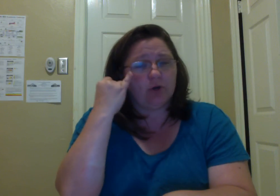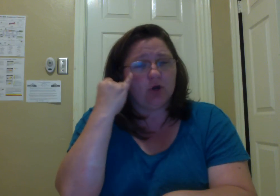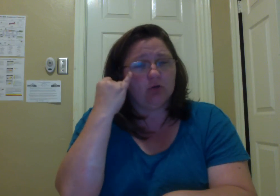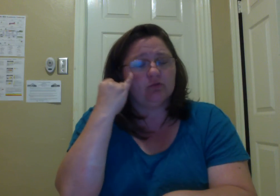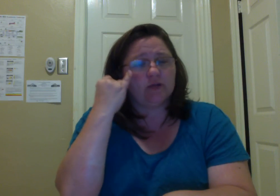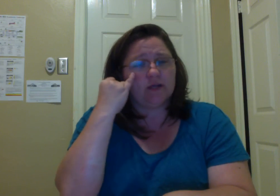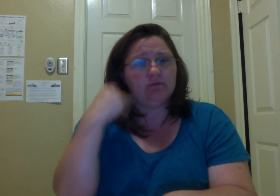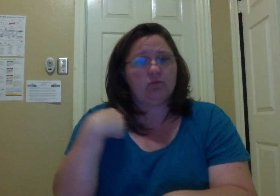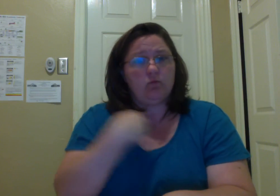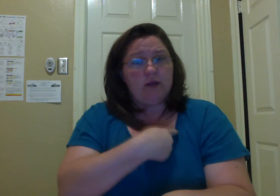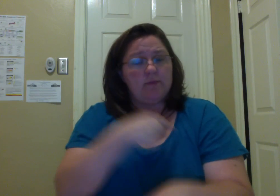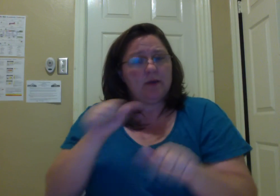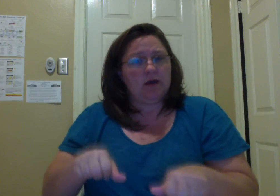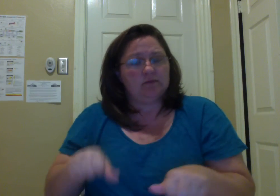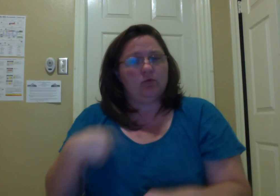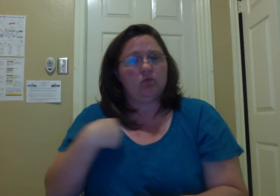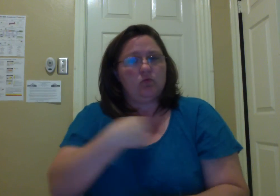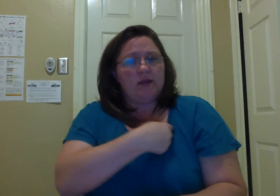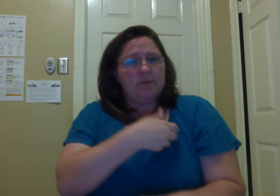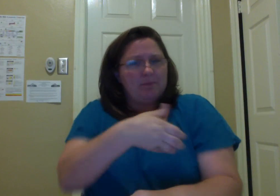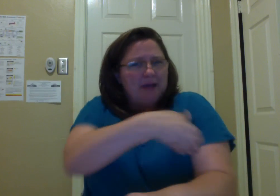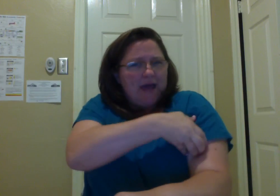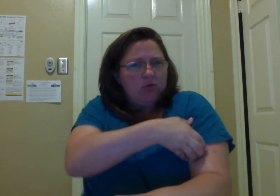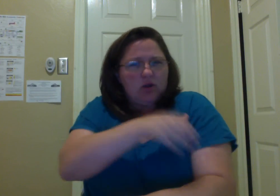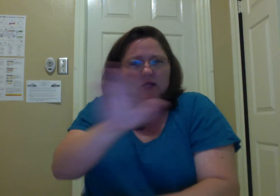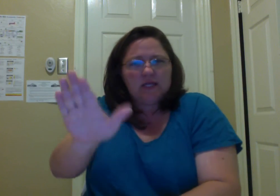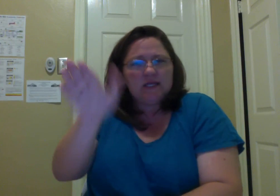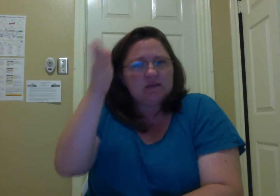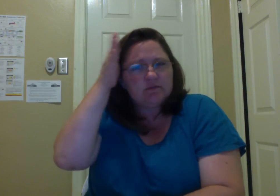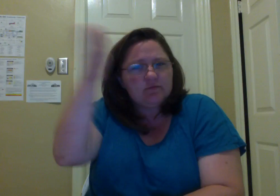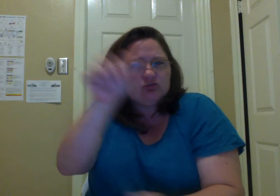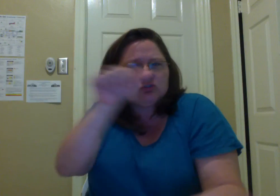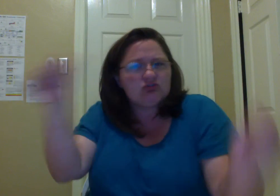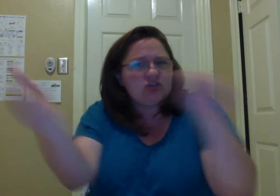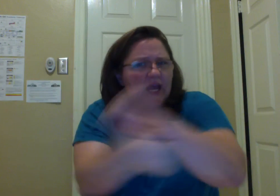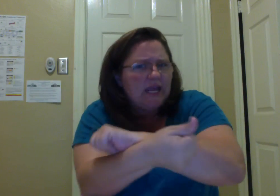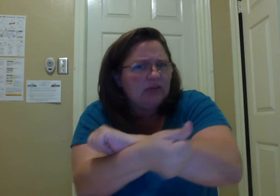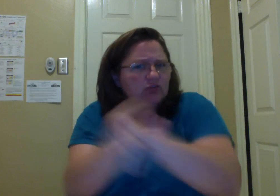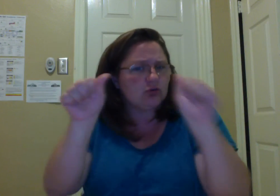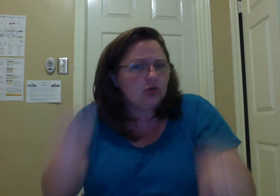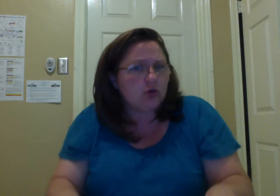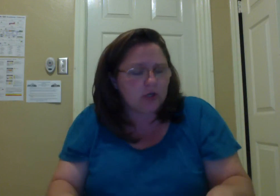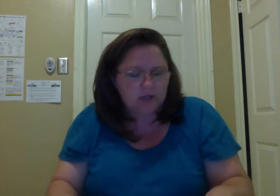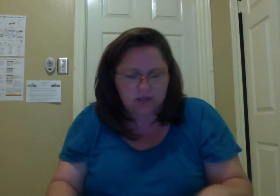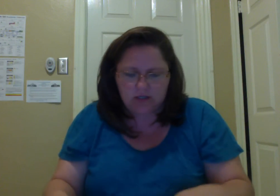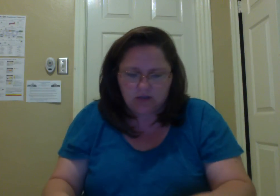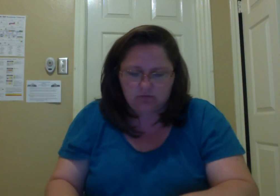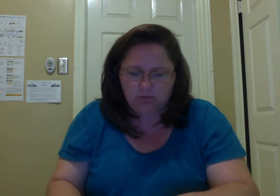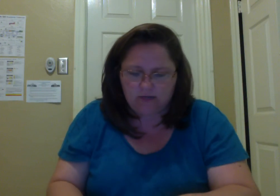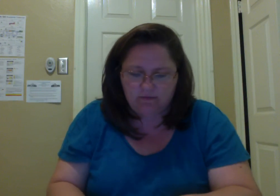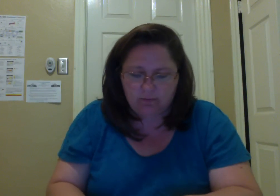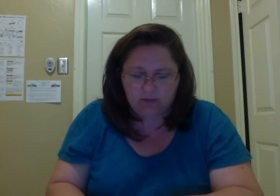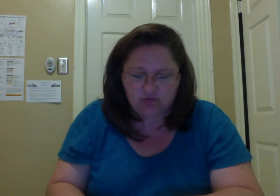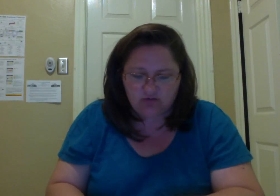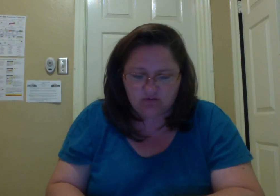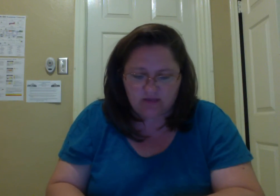suppose, or if we power, his future change could. So we were given the ability to change his life, or